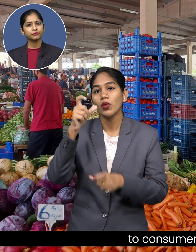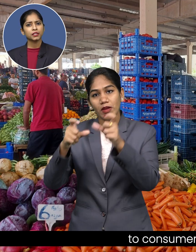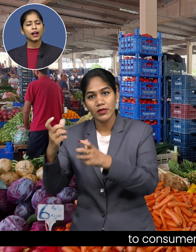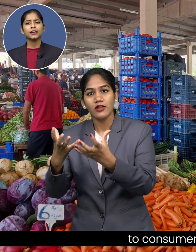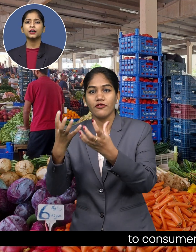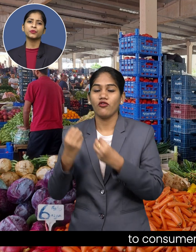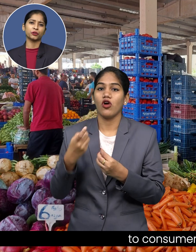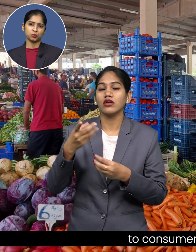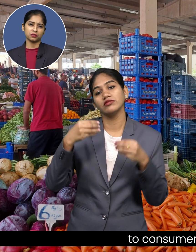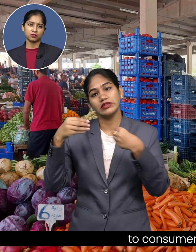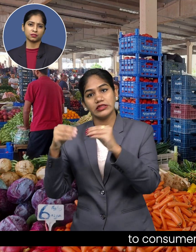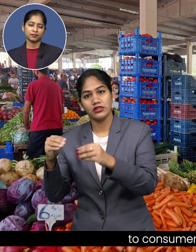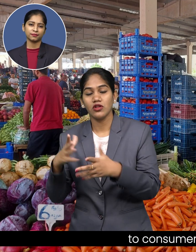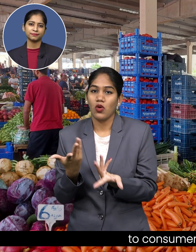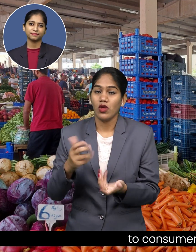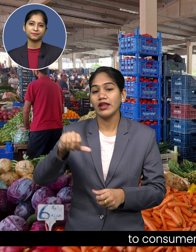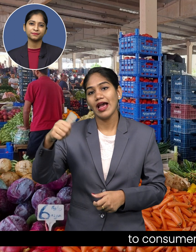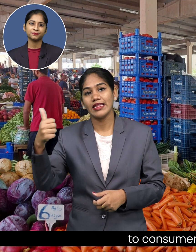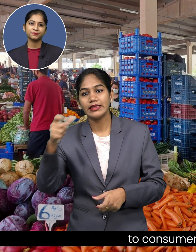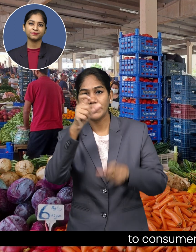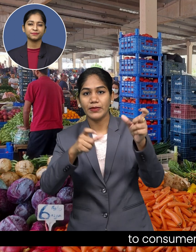or other producers.